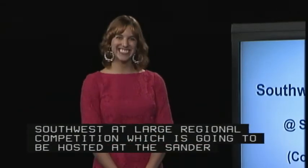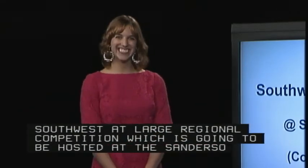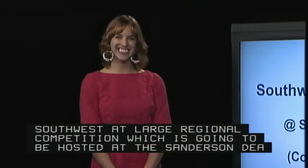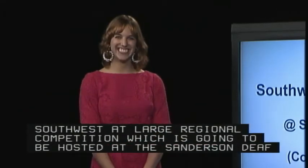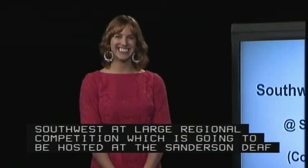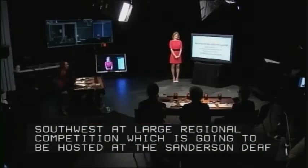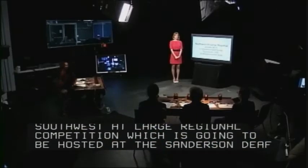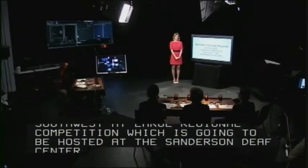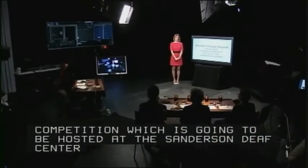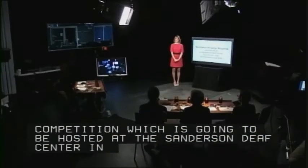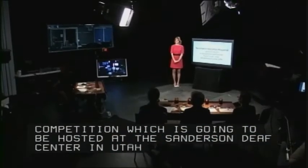come up and join me.